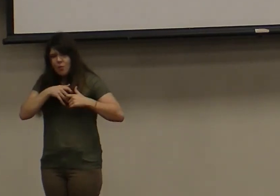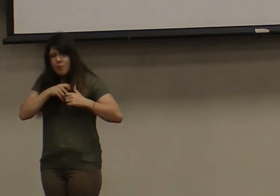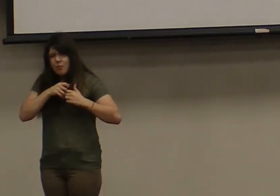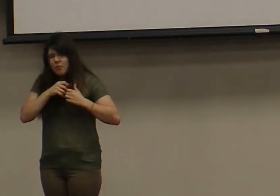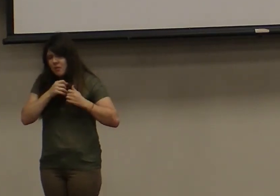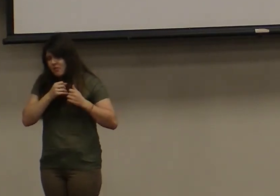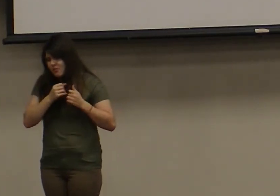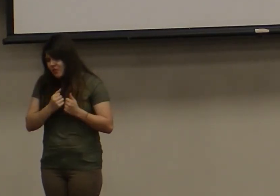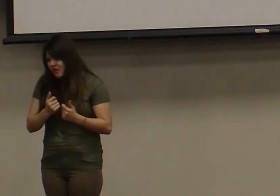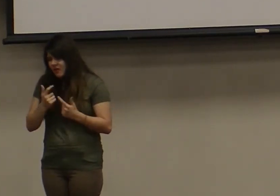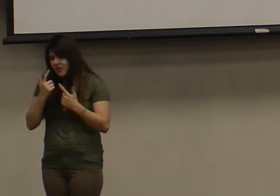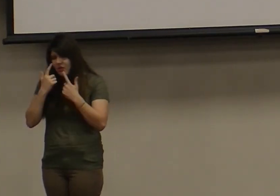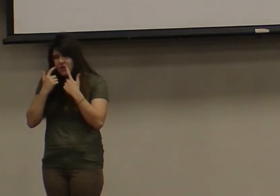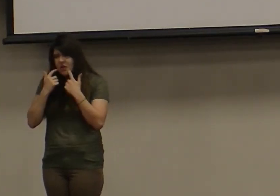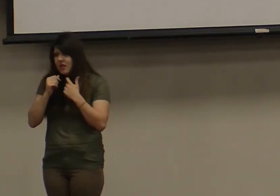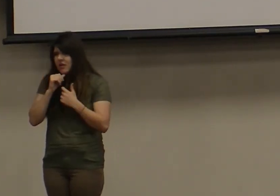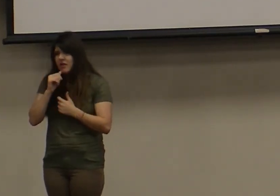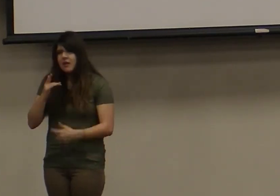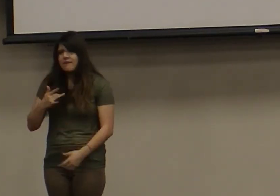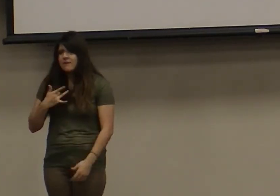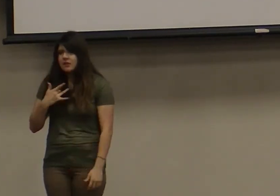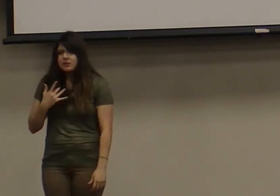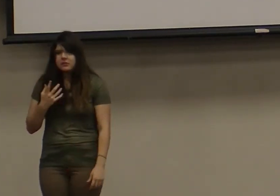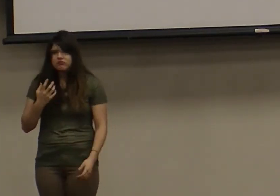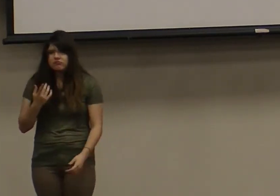cry and not feel something.